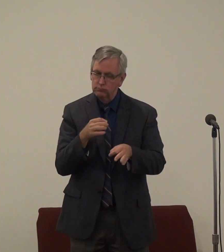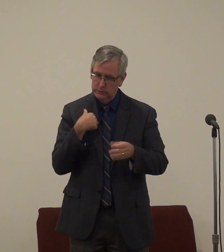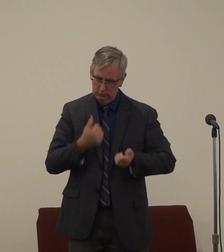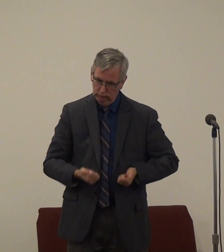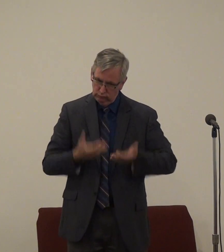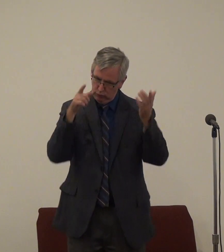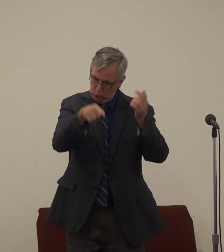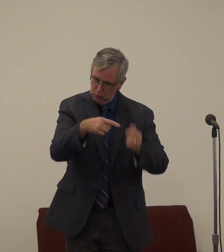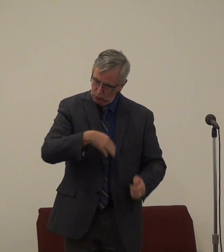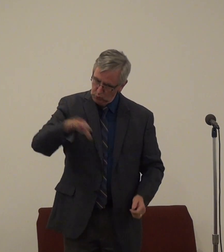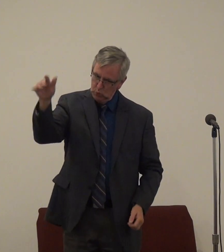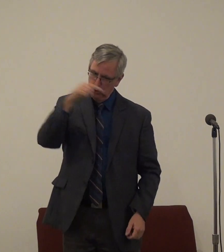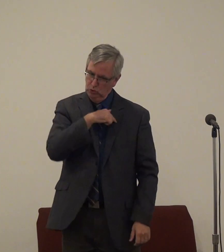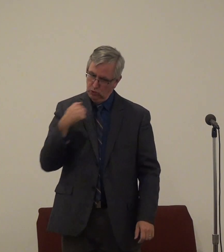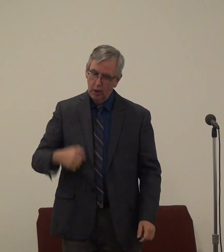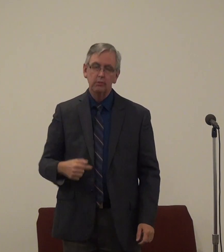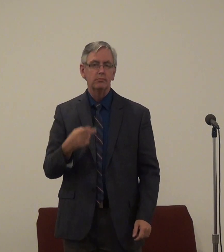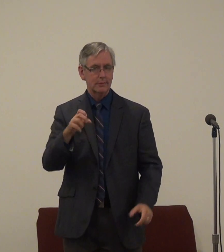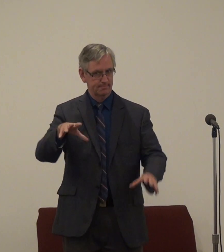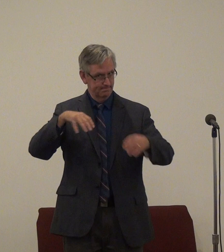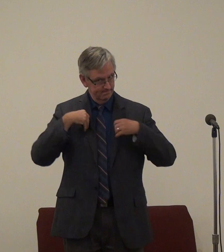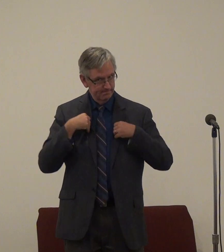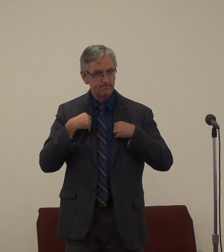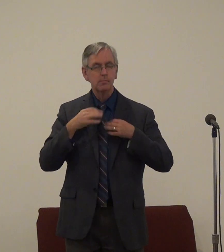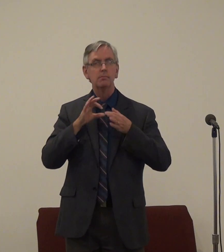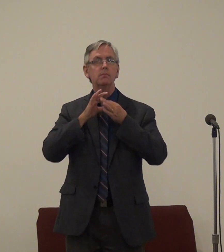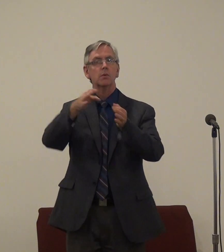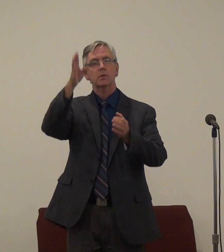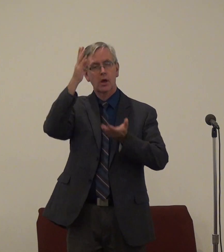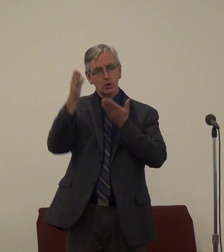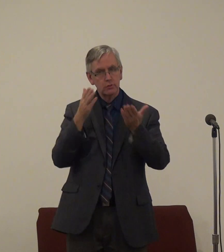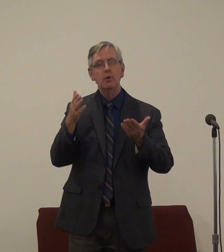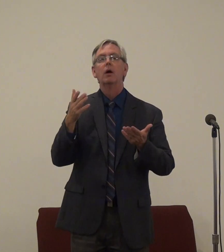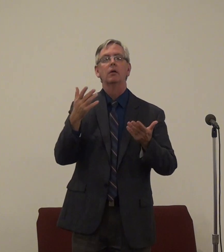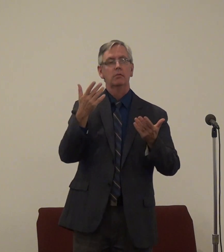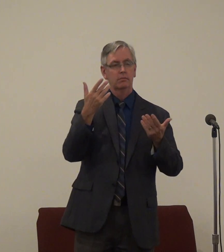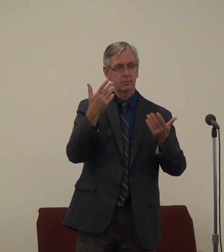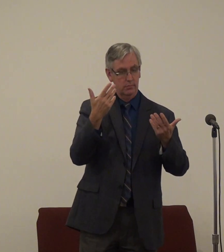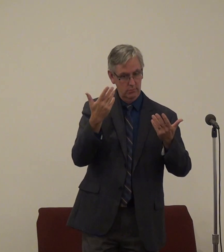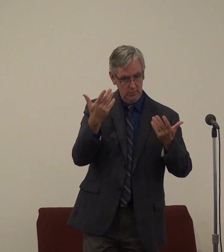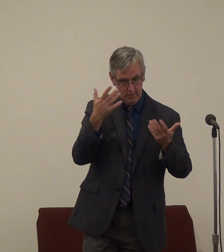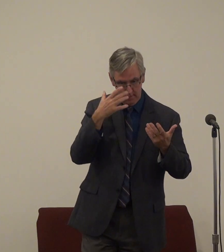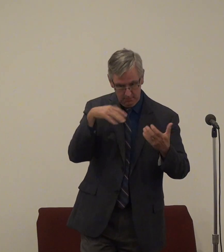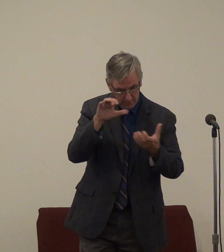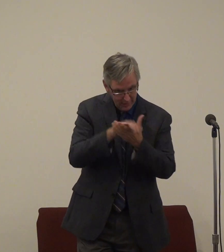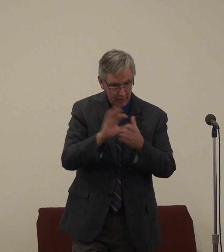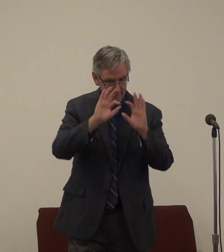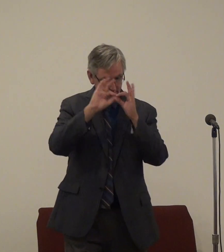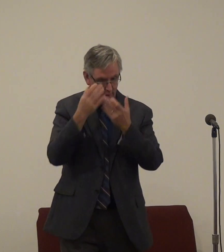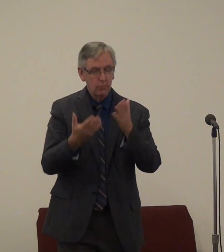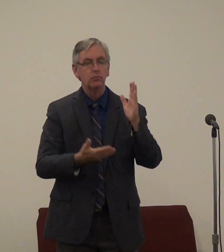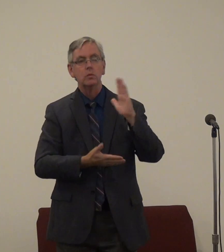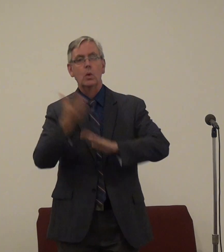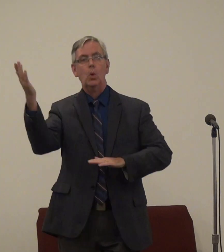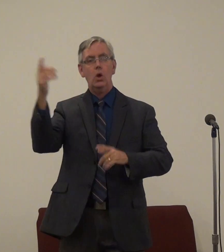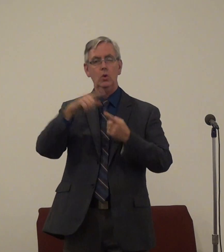His parents told him that they had dedicated him to be a missionary to China, and he was willing to do that. He